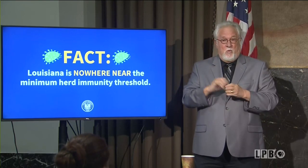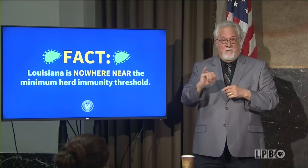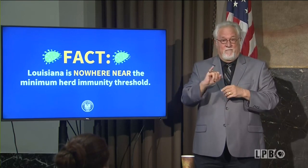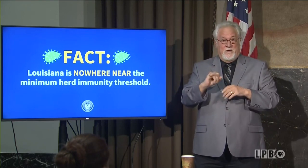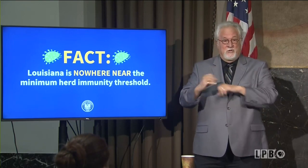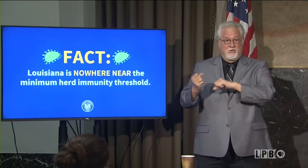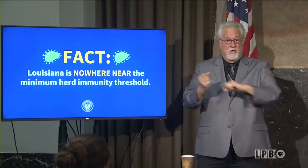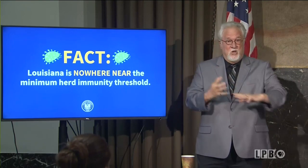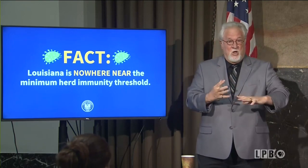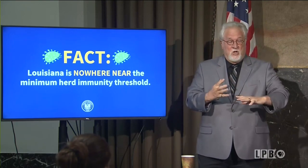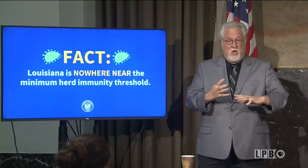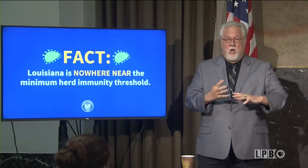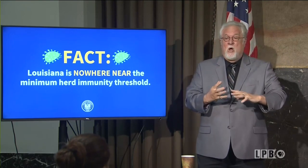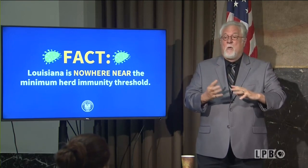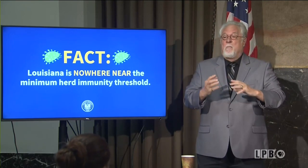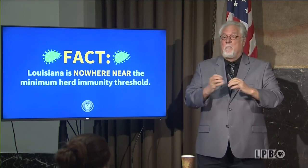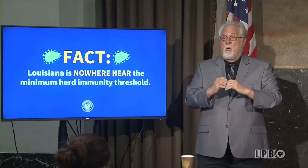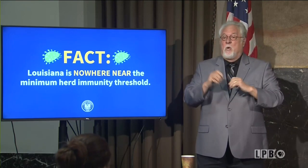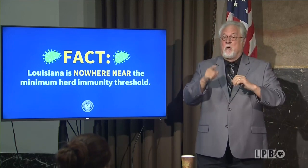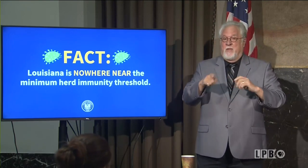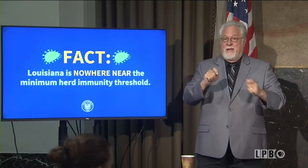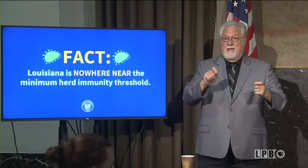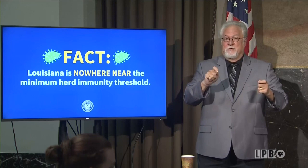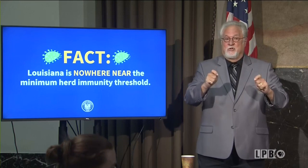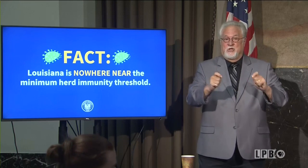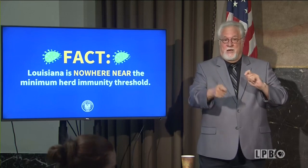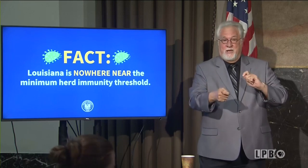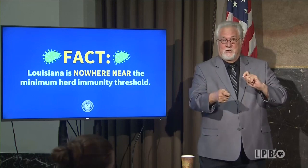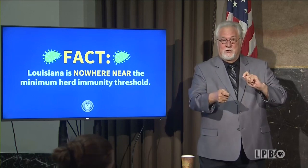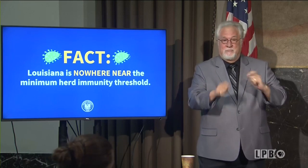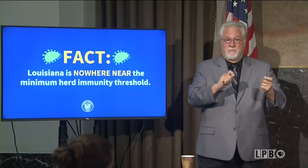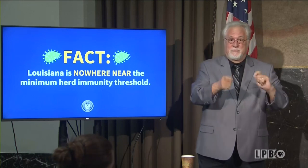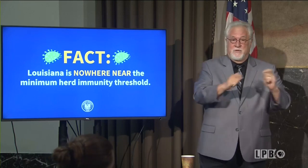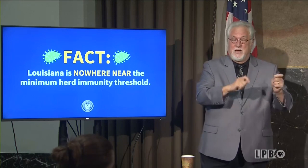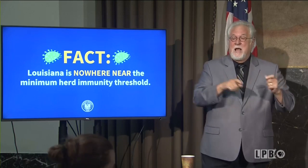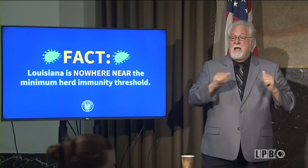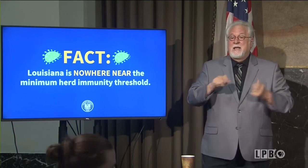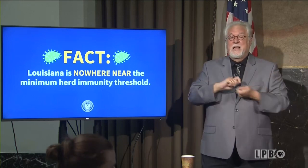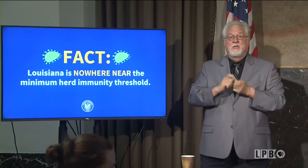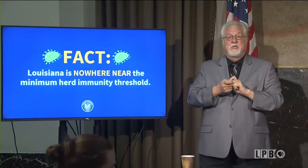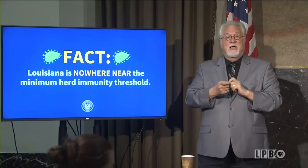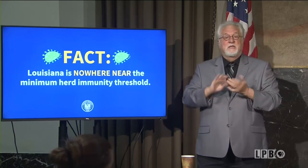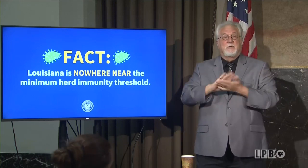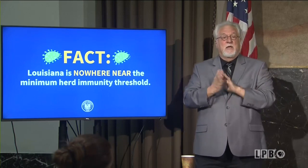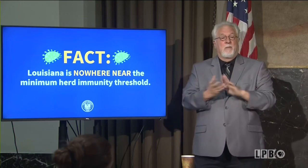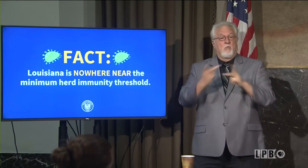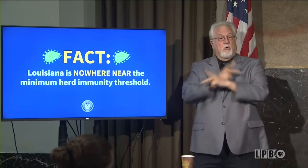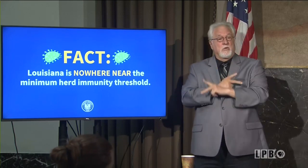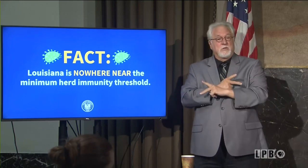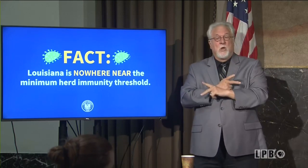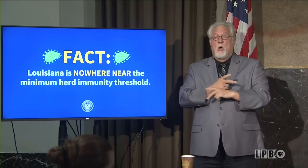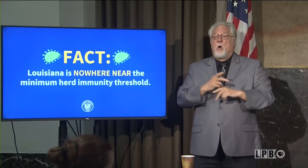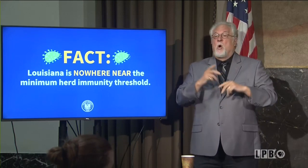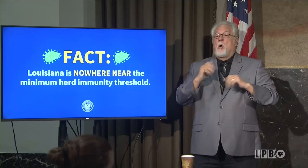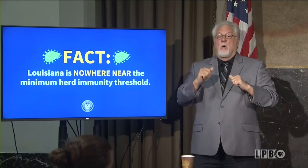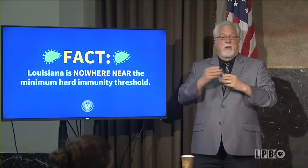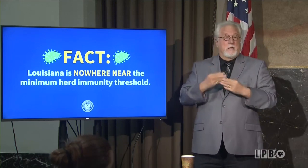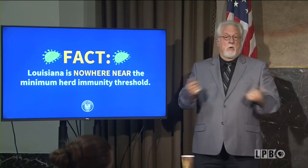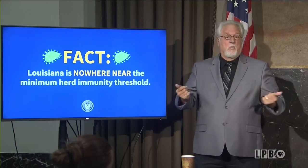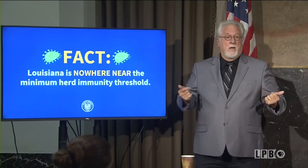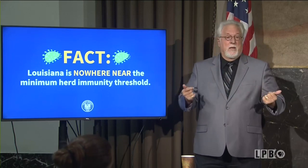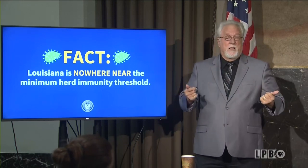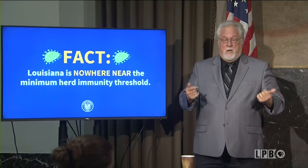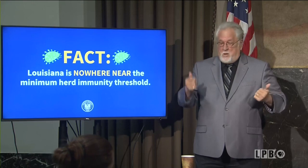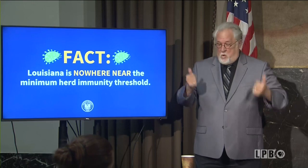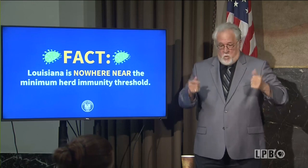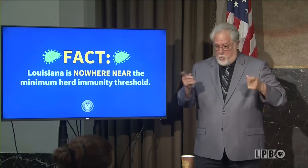cause, the more they can change. And they can change to be a worse virus, or they can go away. And you